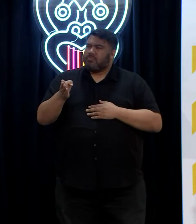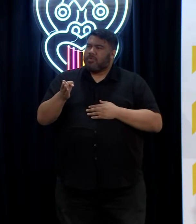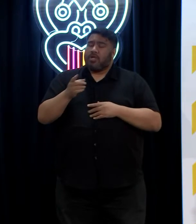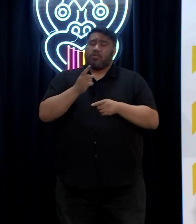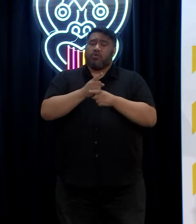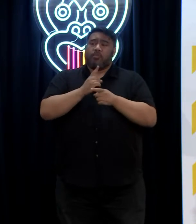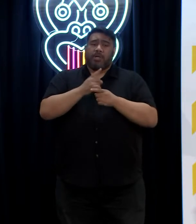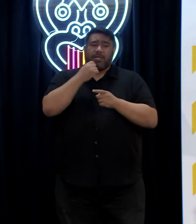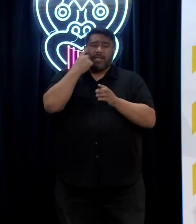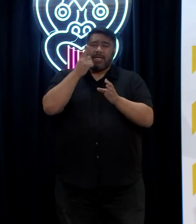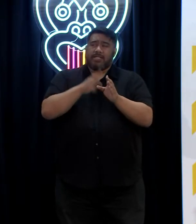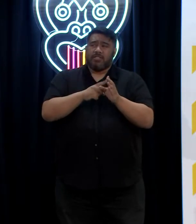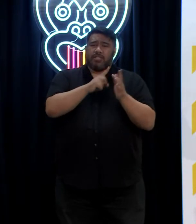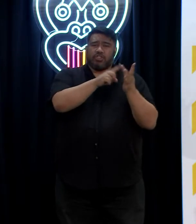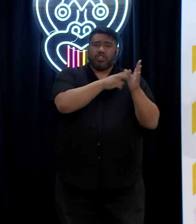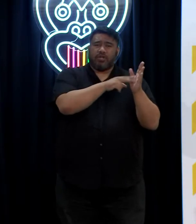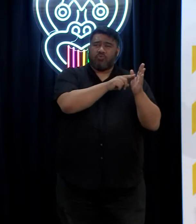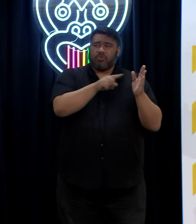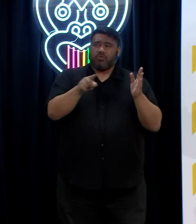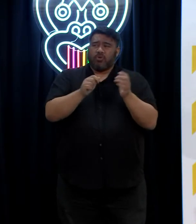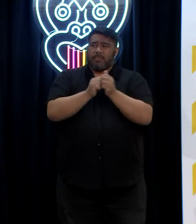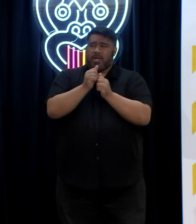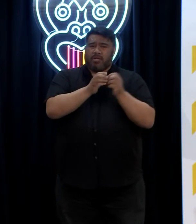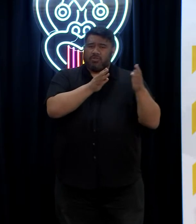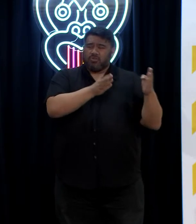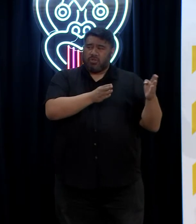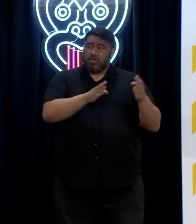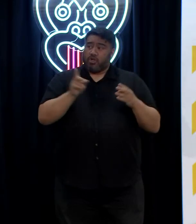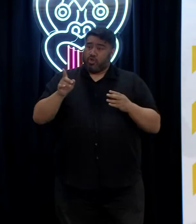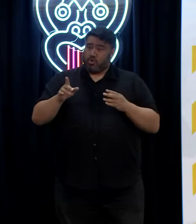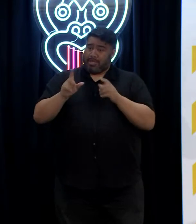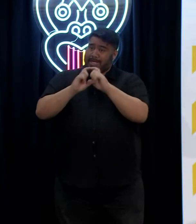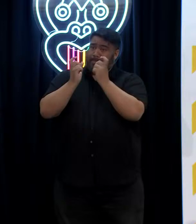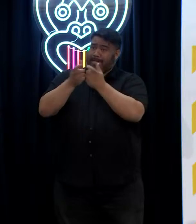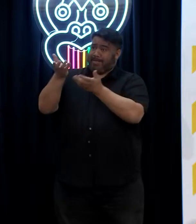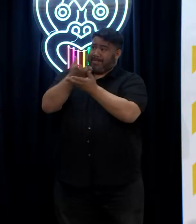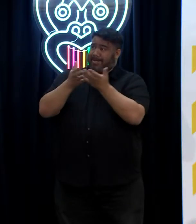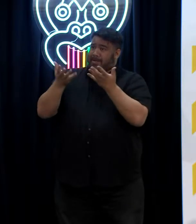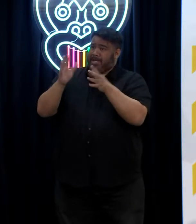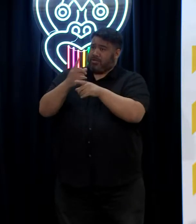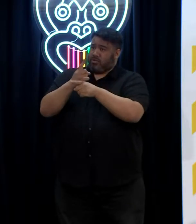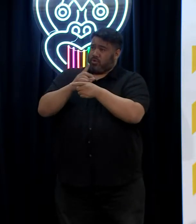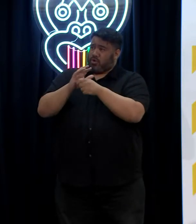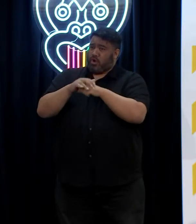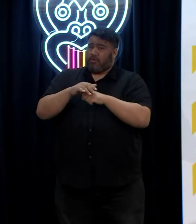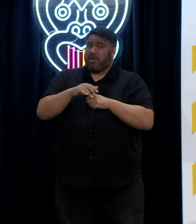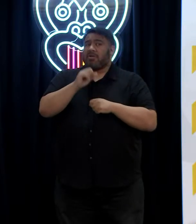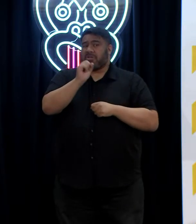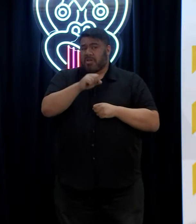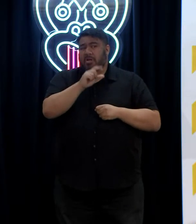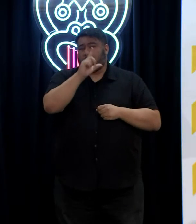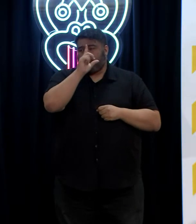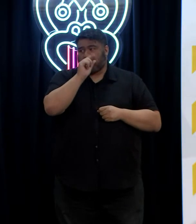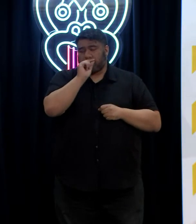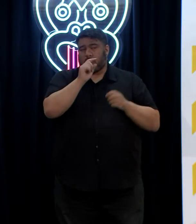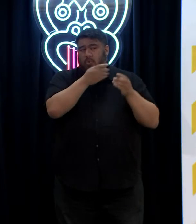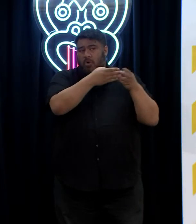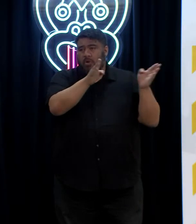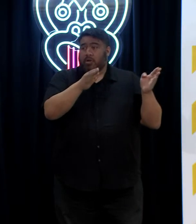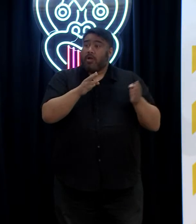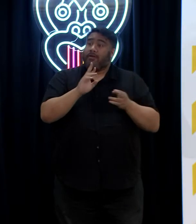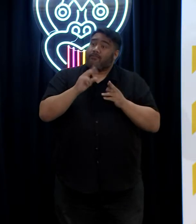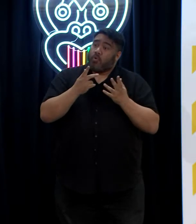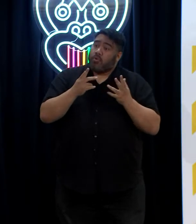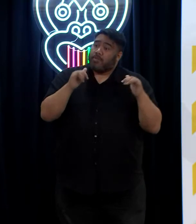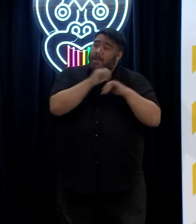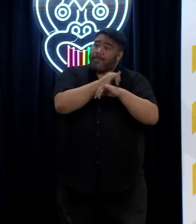quarter of next year, has any more recent sort of assessments been done by Cabinet around how likely that's looking given the data For the here. bubble.